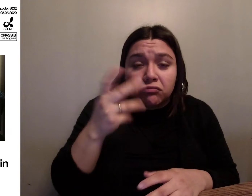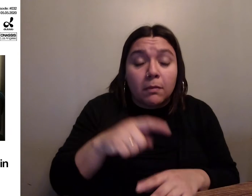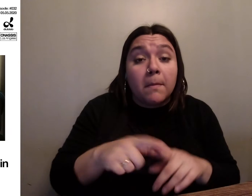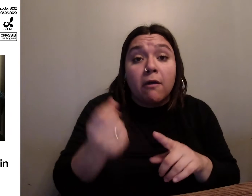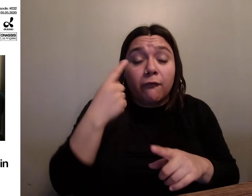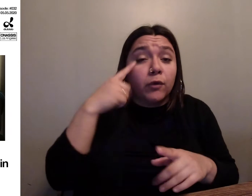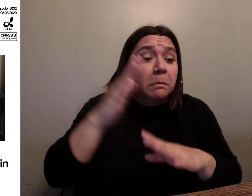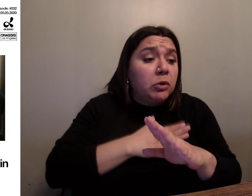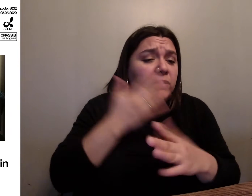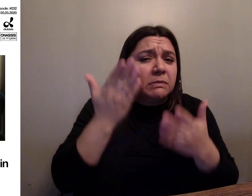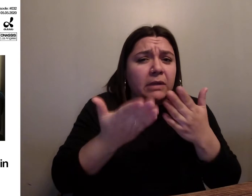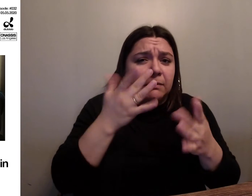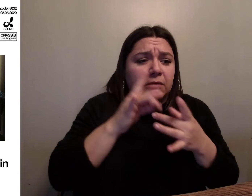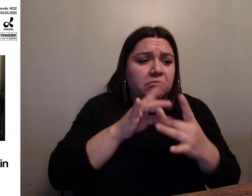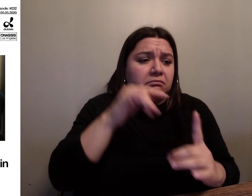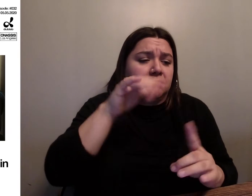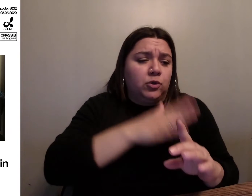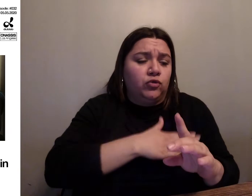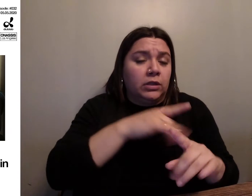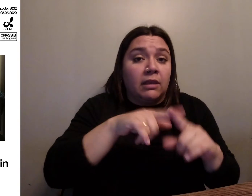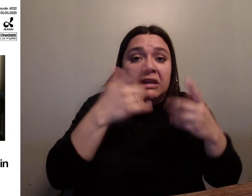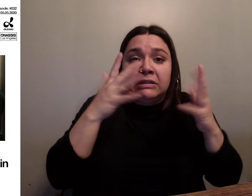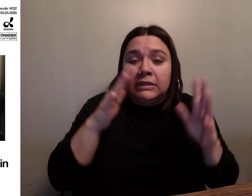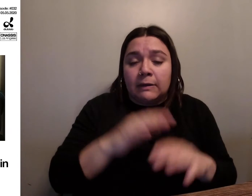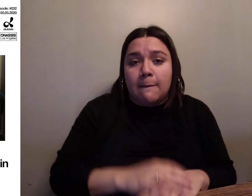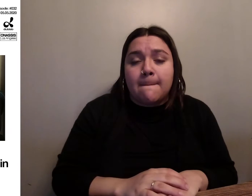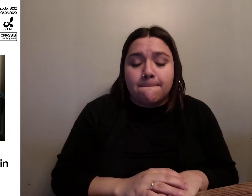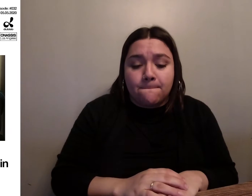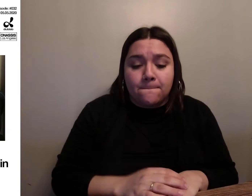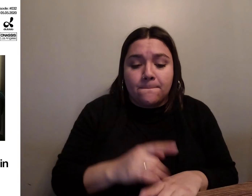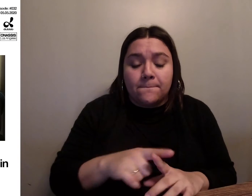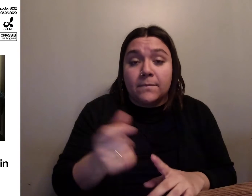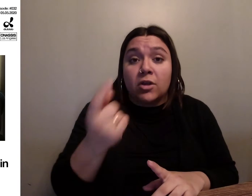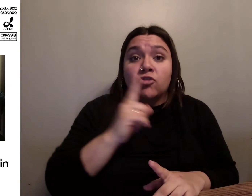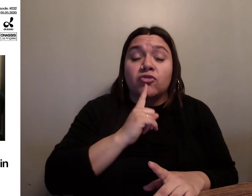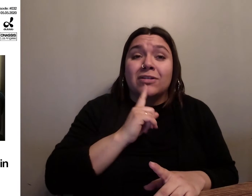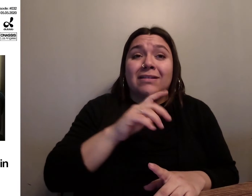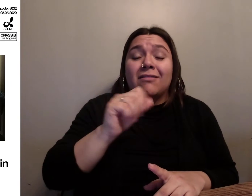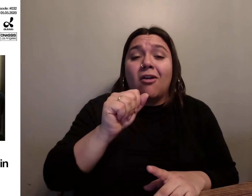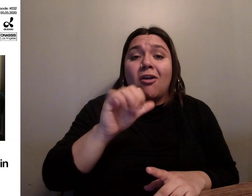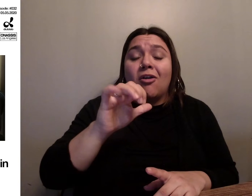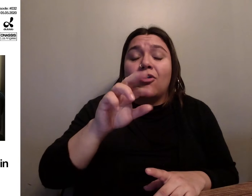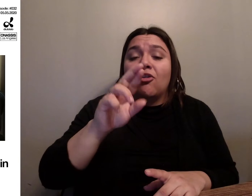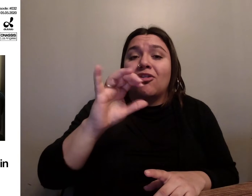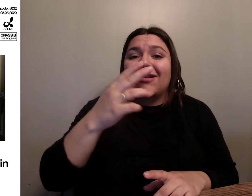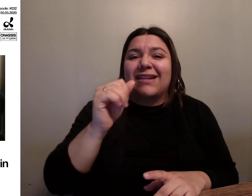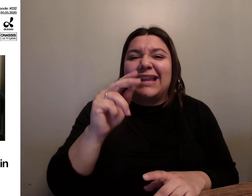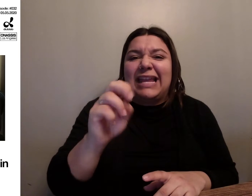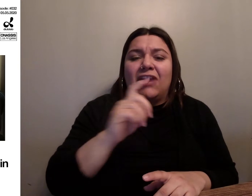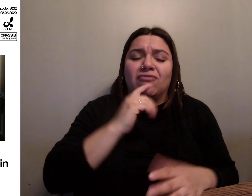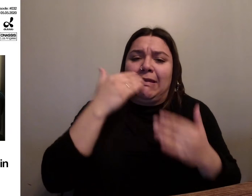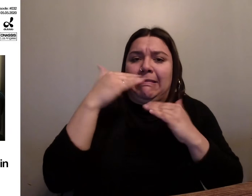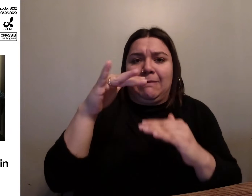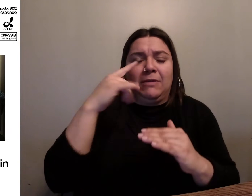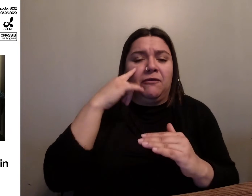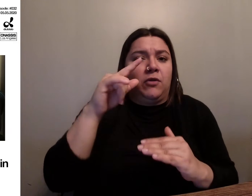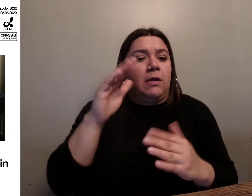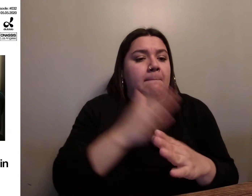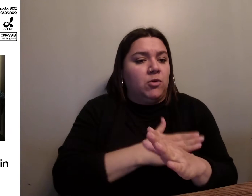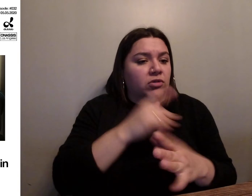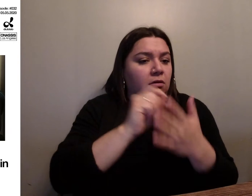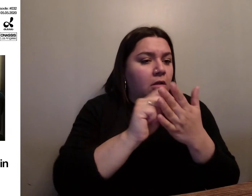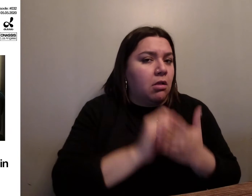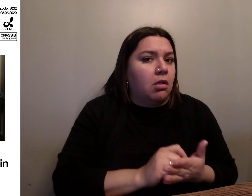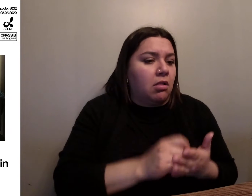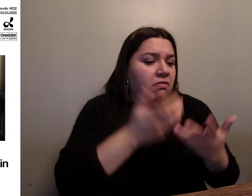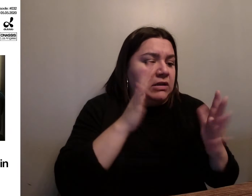that's very arcane and limited to musical composition. But other than that, there's no